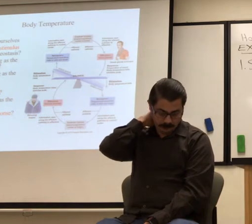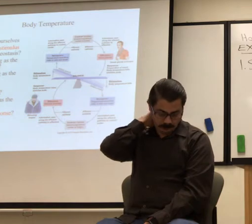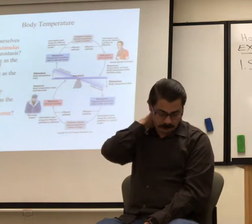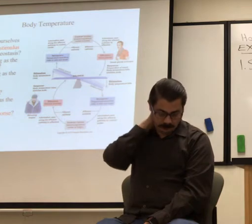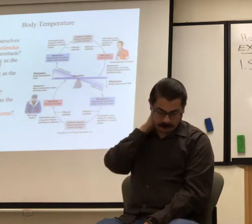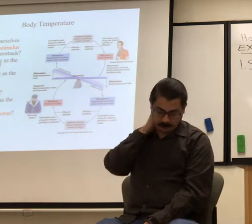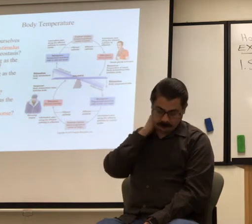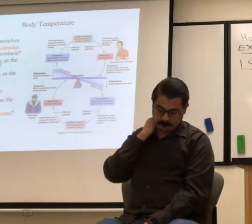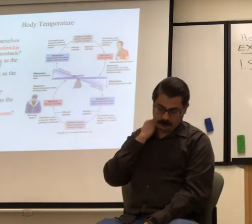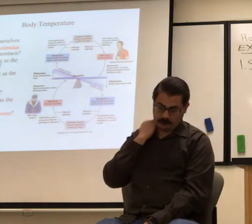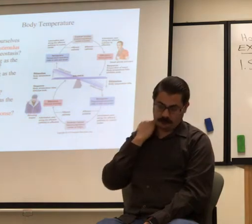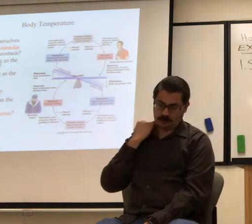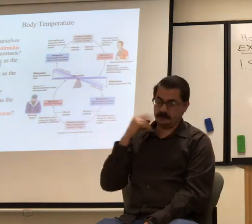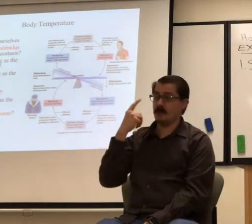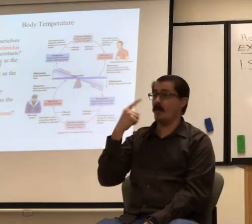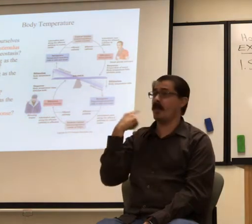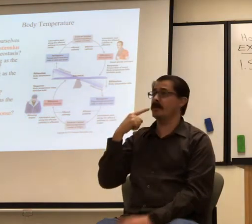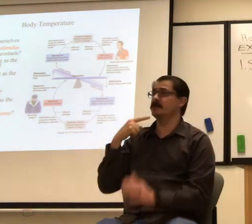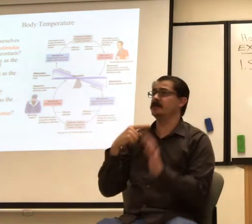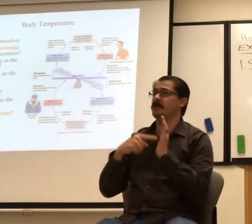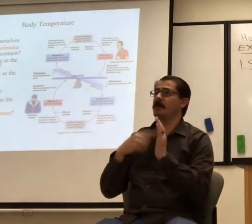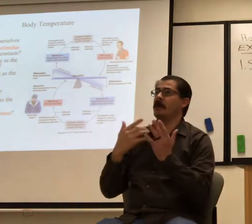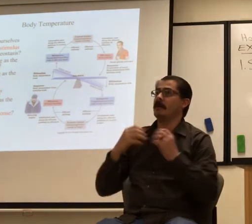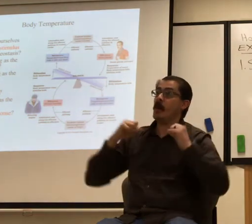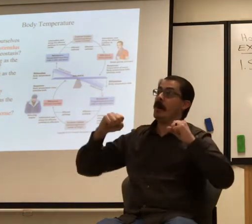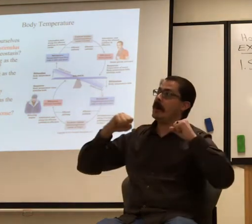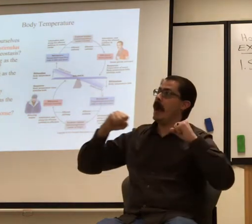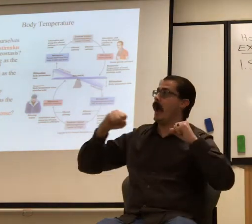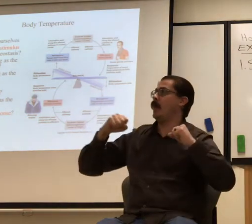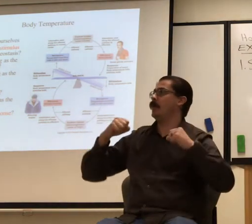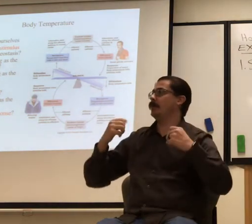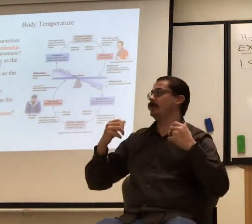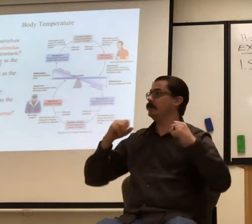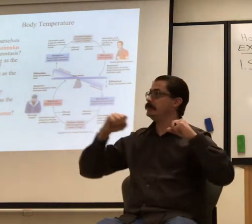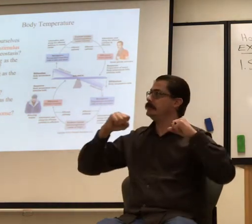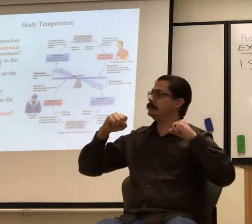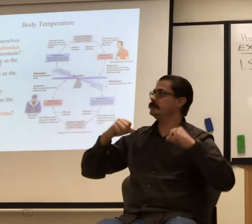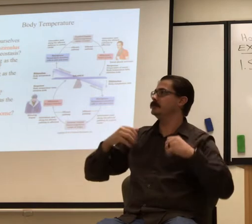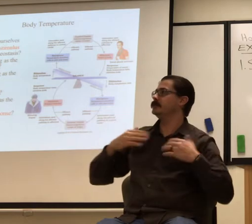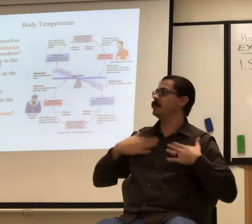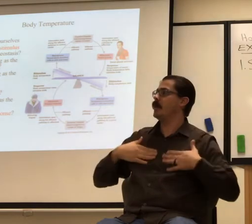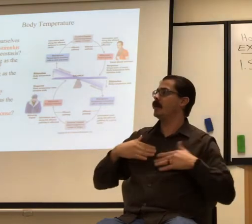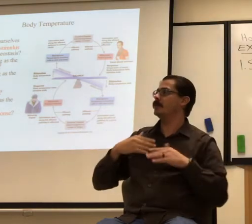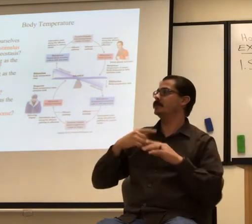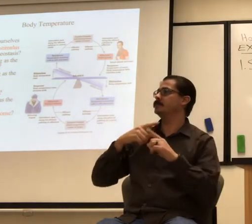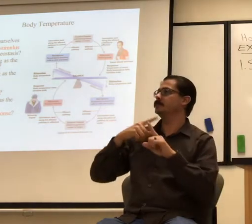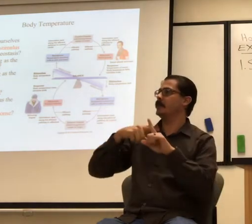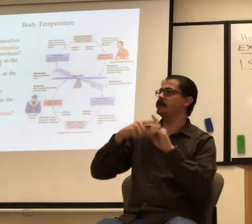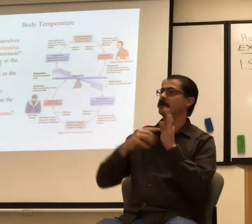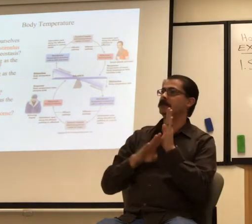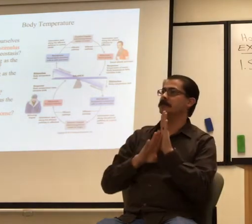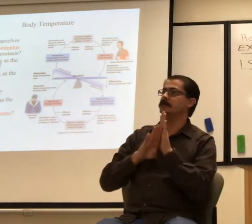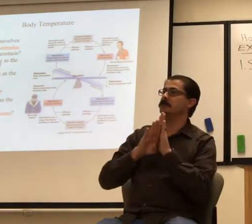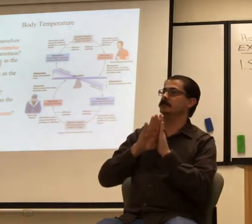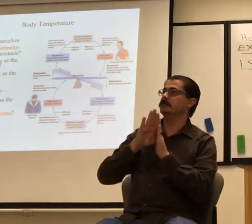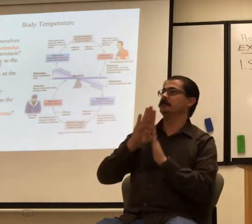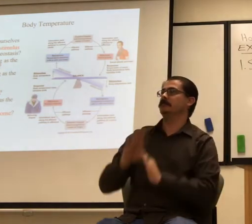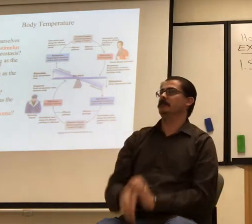In this example is maybe you're working out, exercising, and body temperature increases.